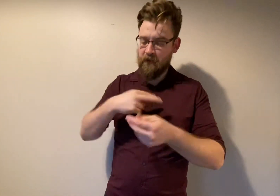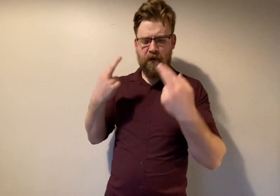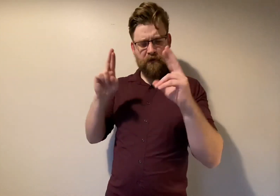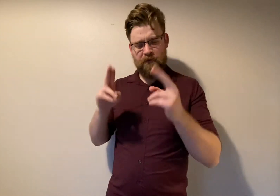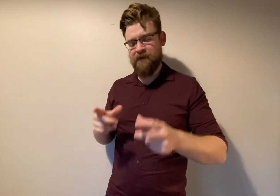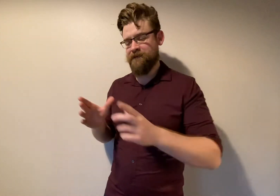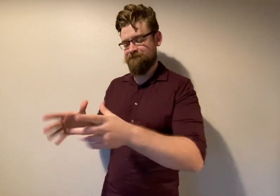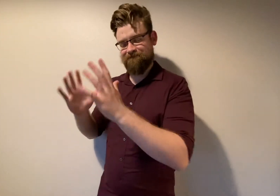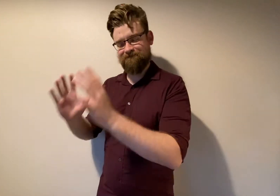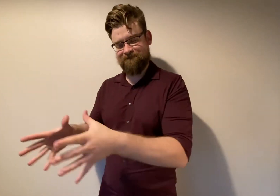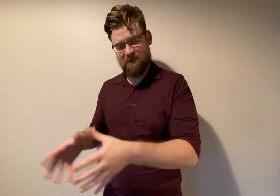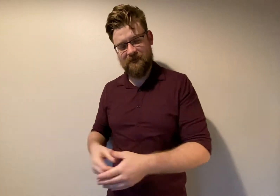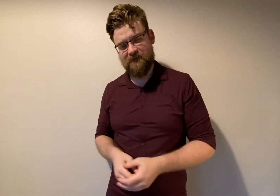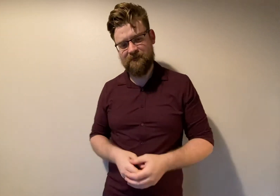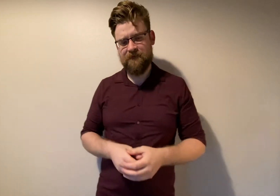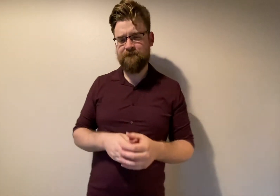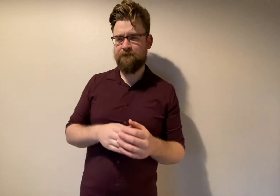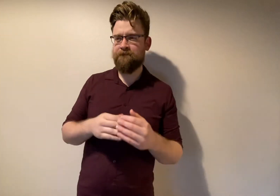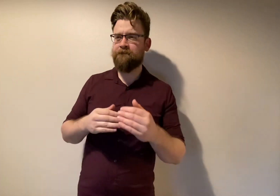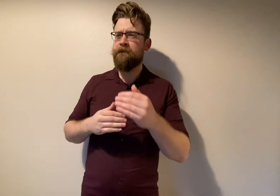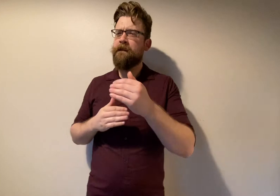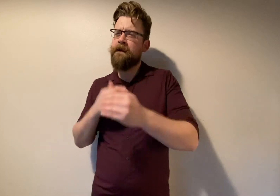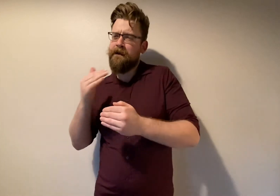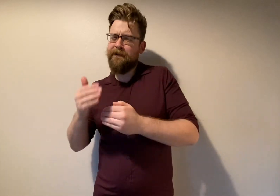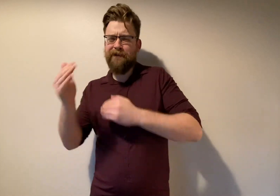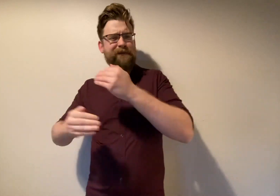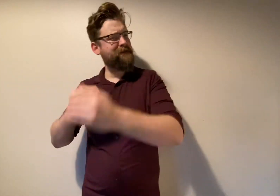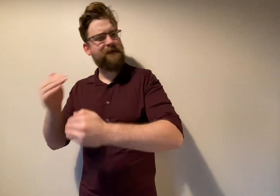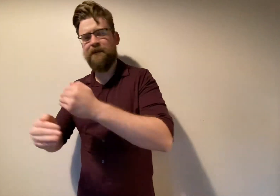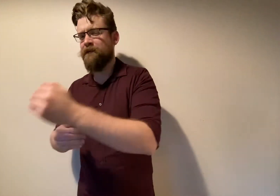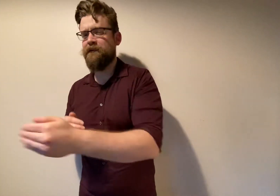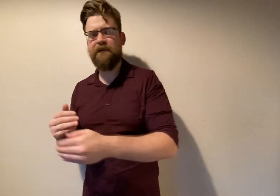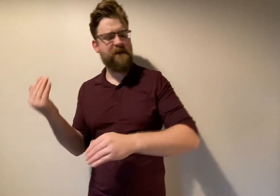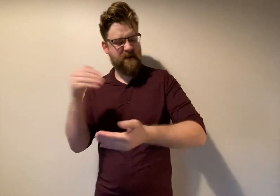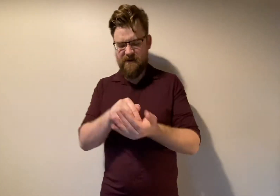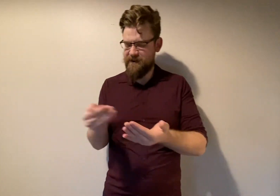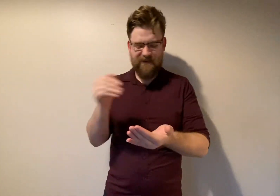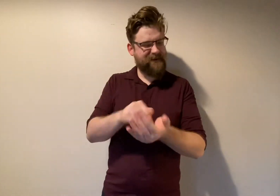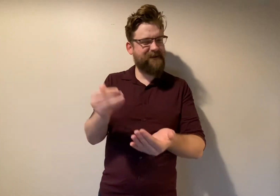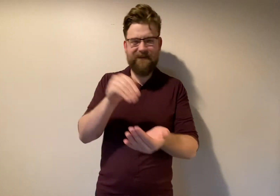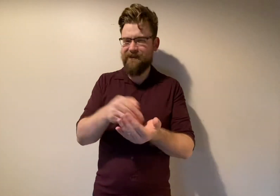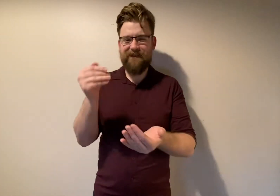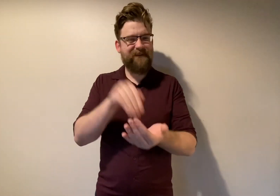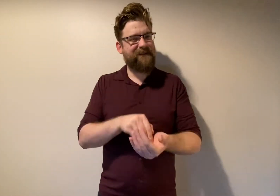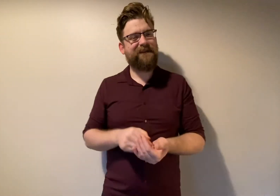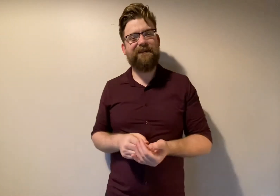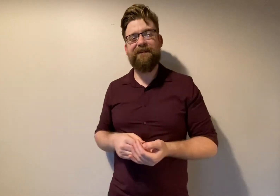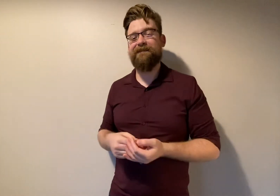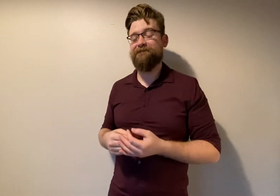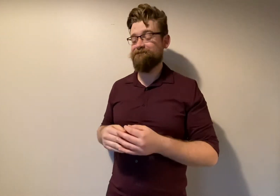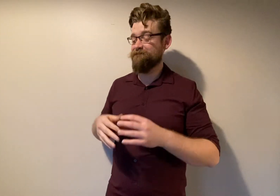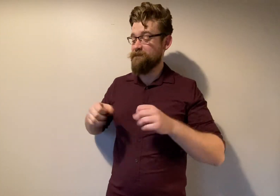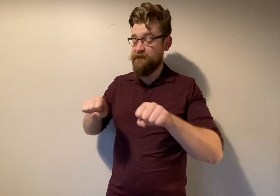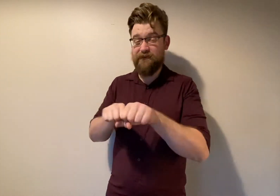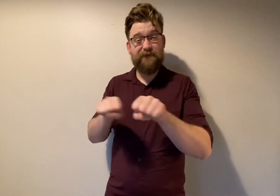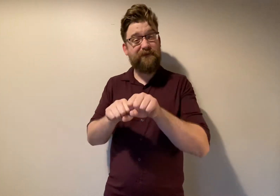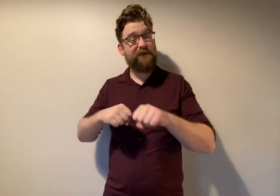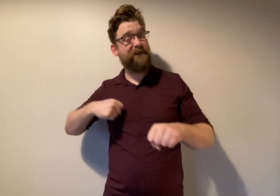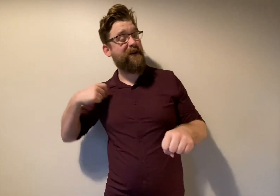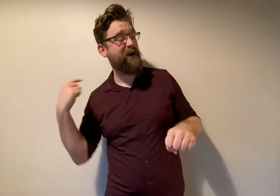One evening, about Christmas time, as the cobbler and his wife were sitting over the fire, chatting together, he said to